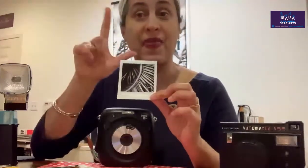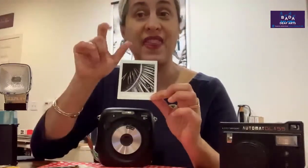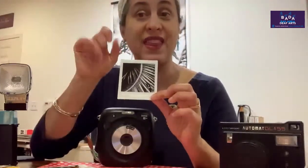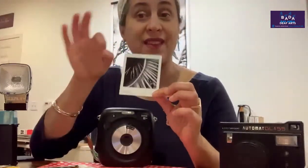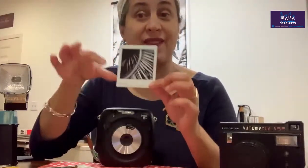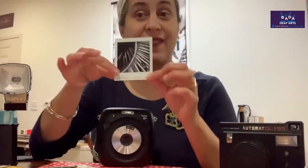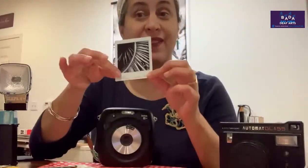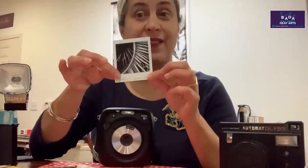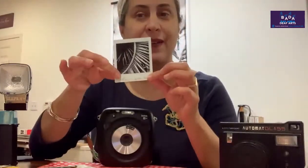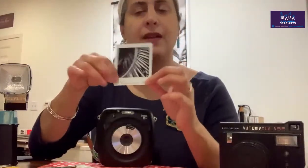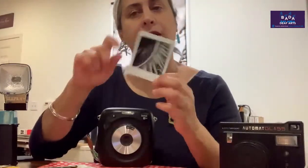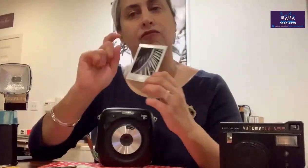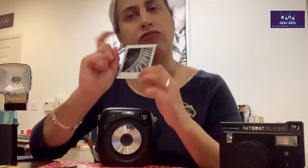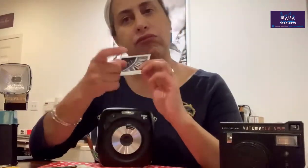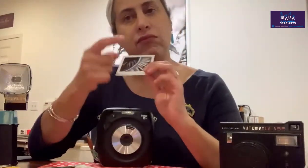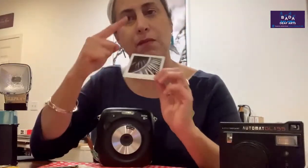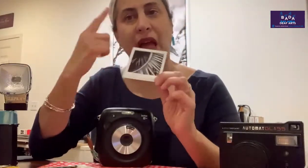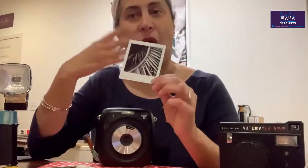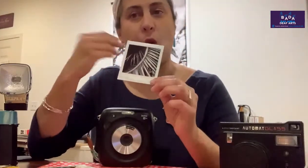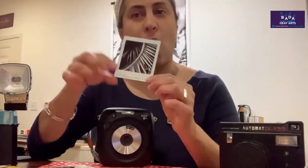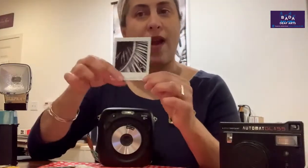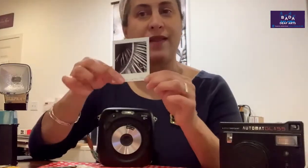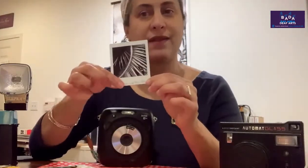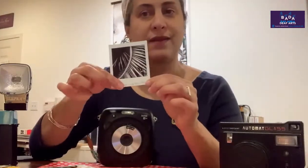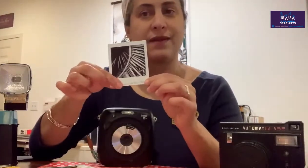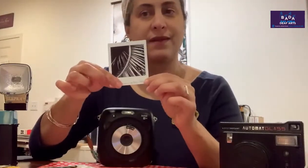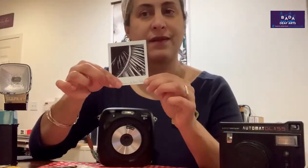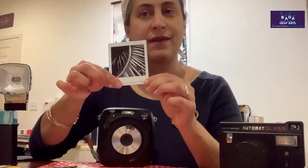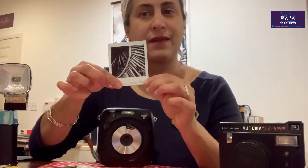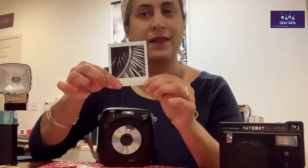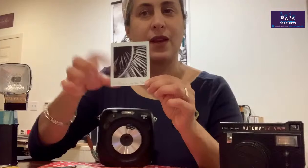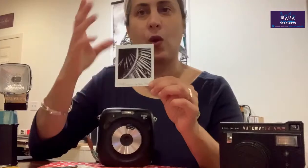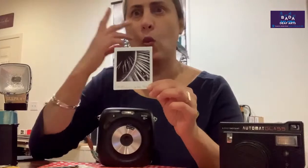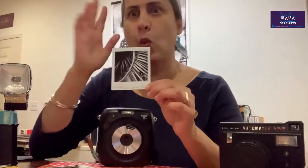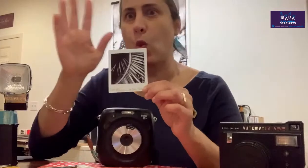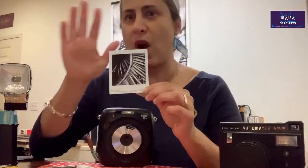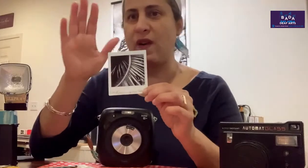to. This is a palm tree.